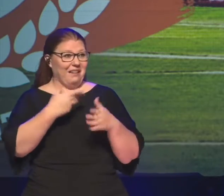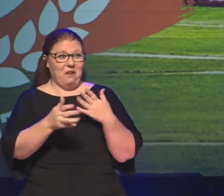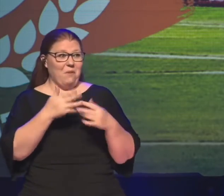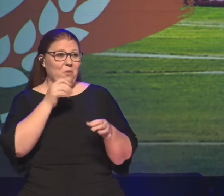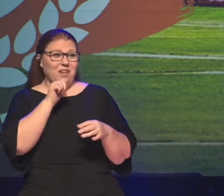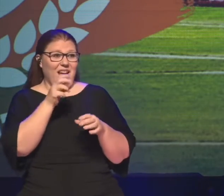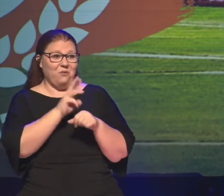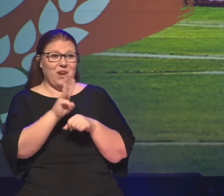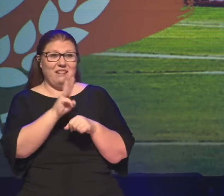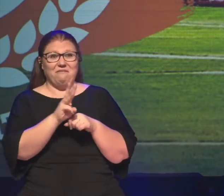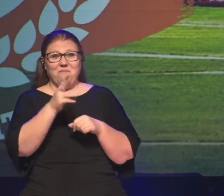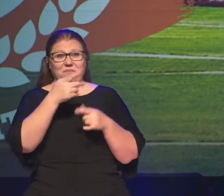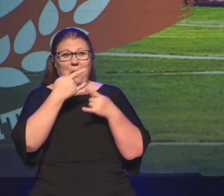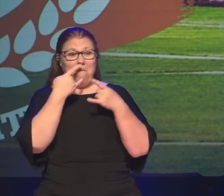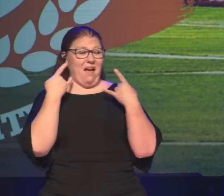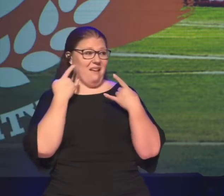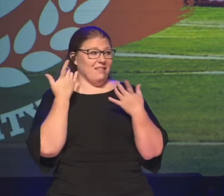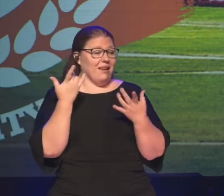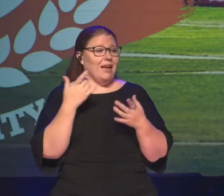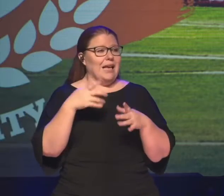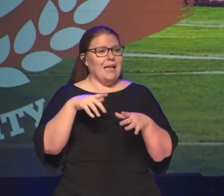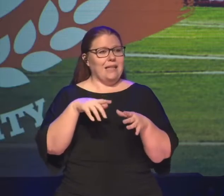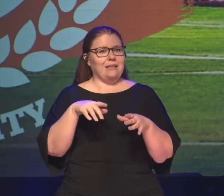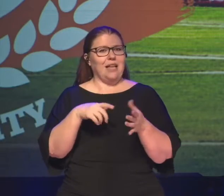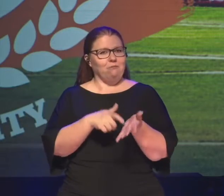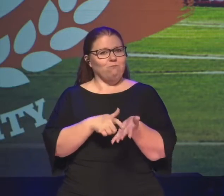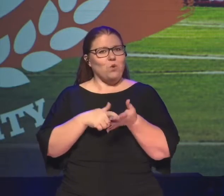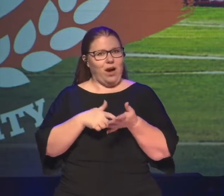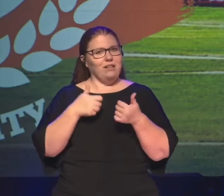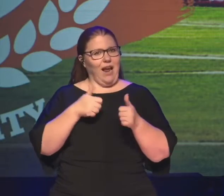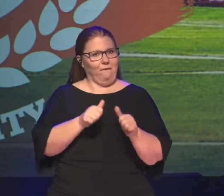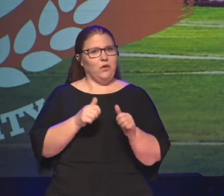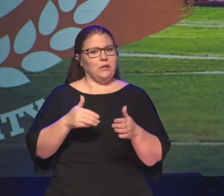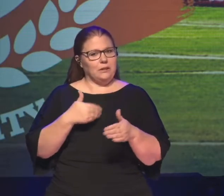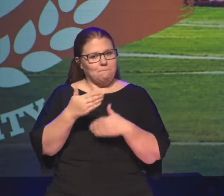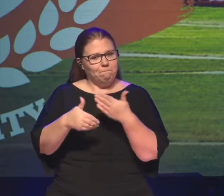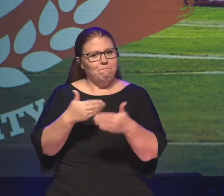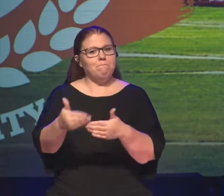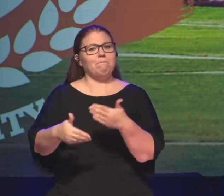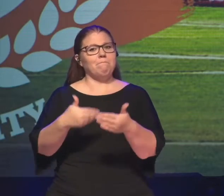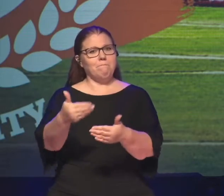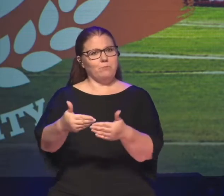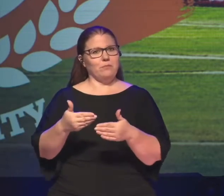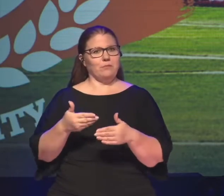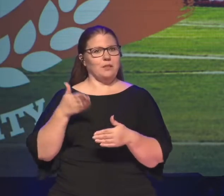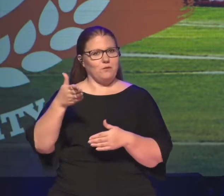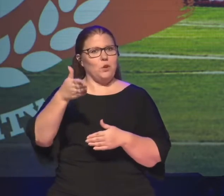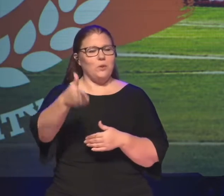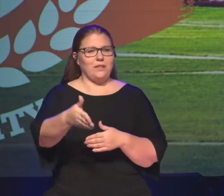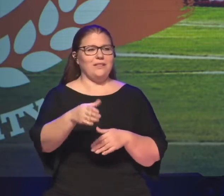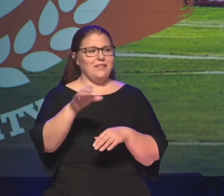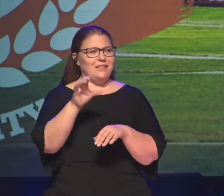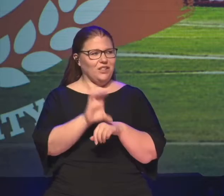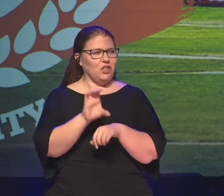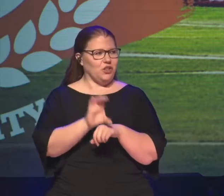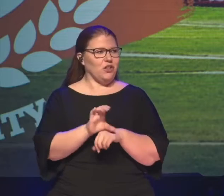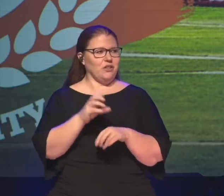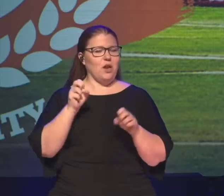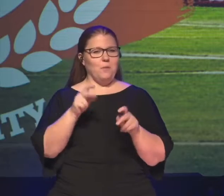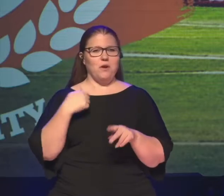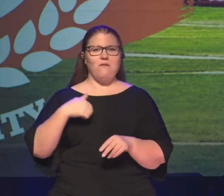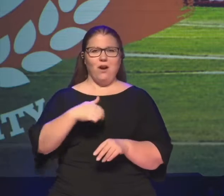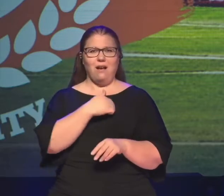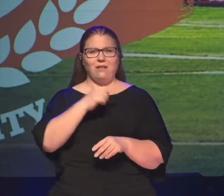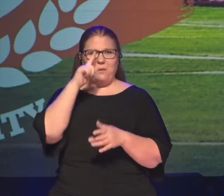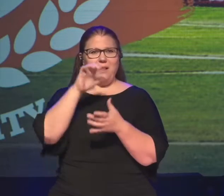but we know that it takes an extra effort to keep moving forward as a church. And so this is an opportunity for us as people who believe deeply